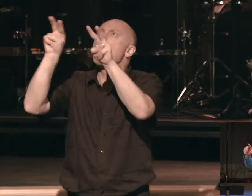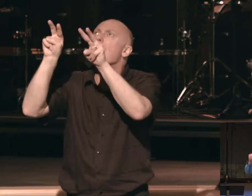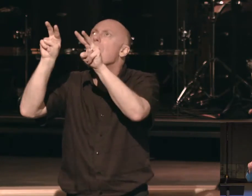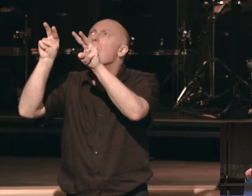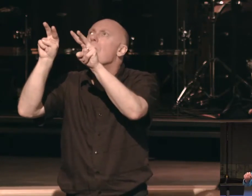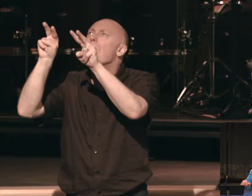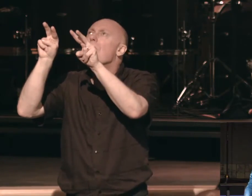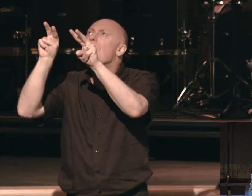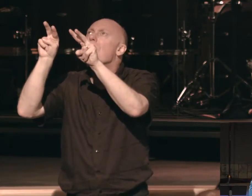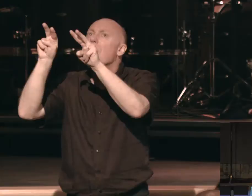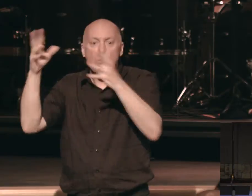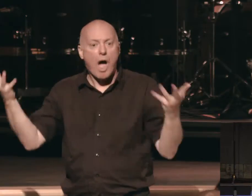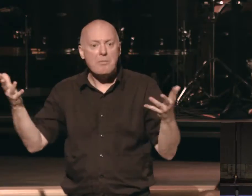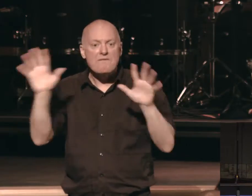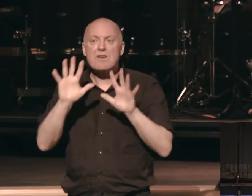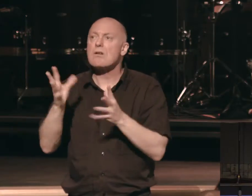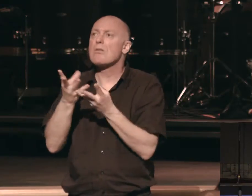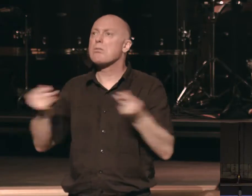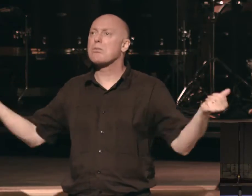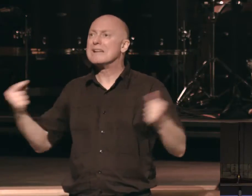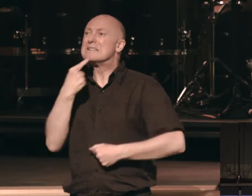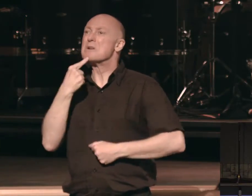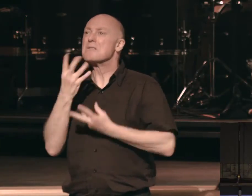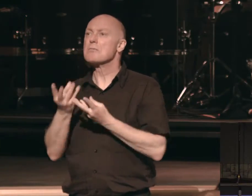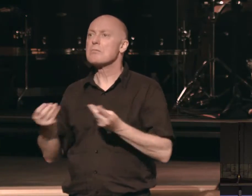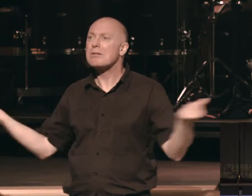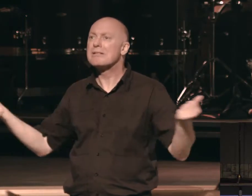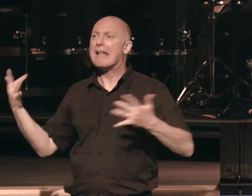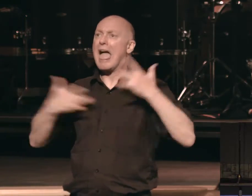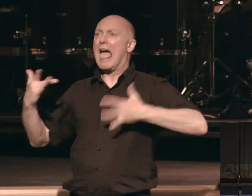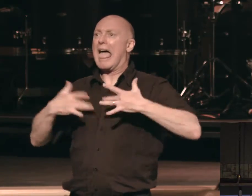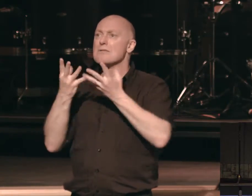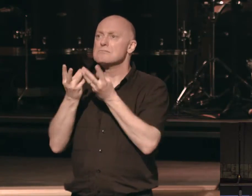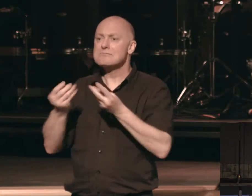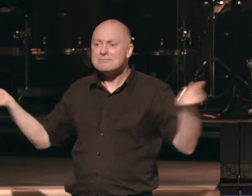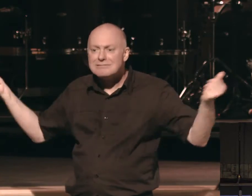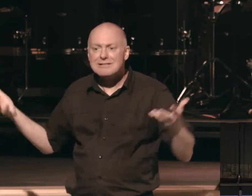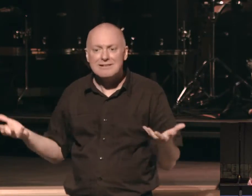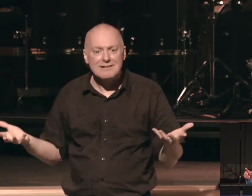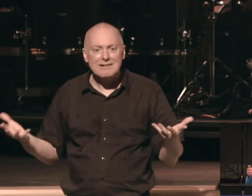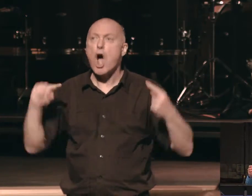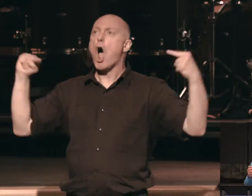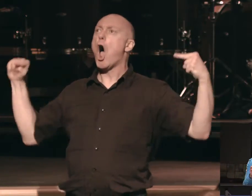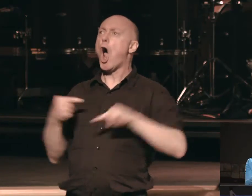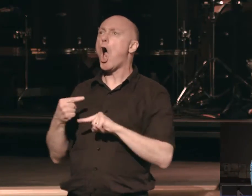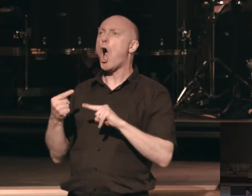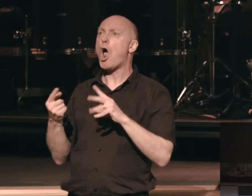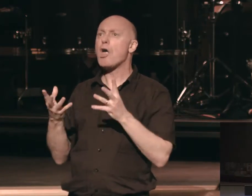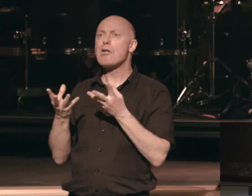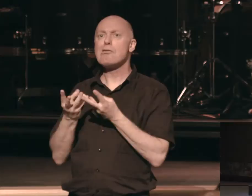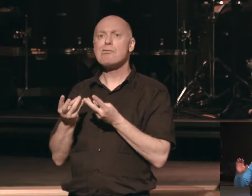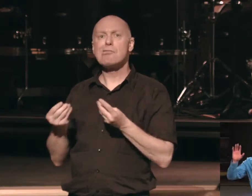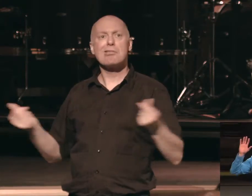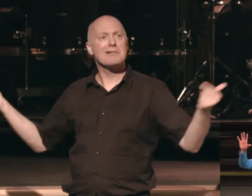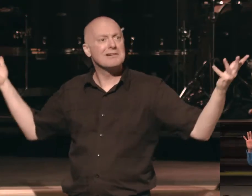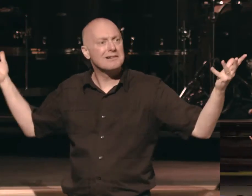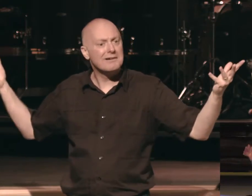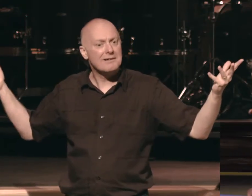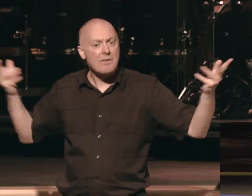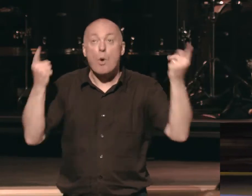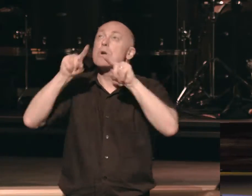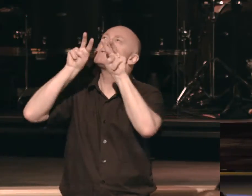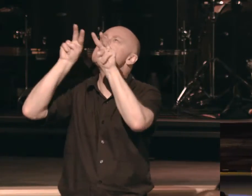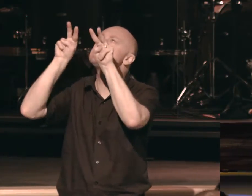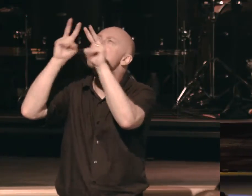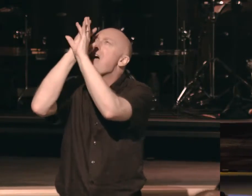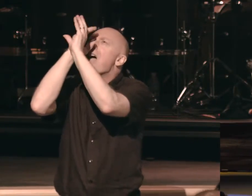that, fear runs. Disappointment runs. Anxiety runs. Hurt begins to be released. When you look upon